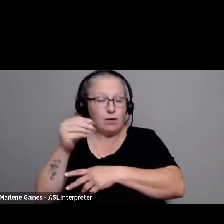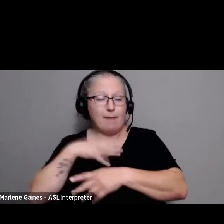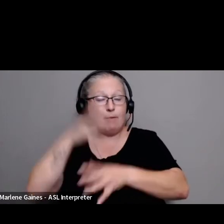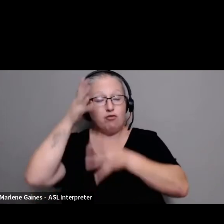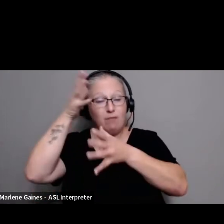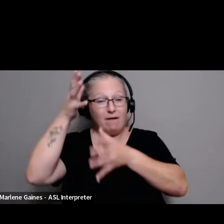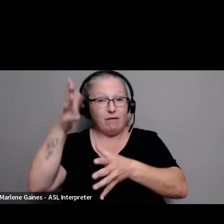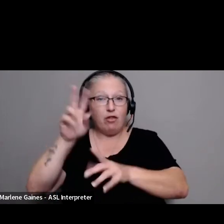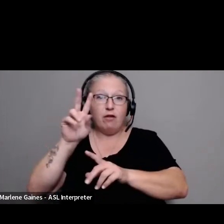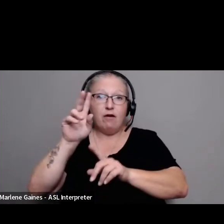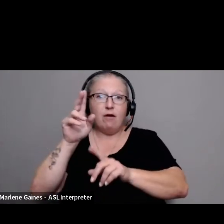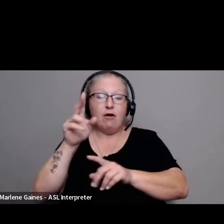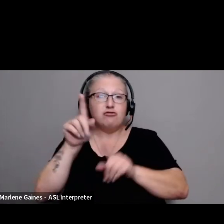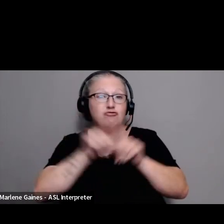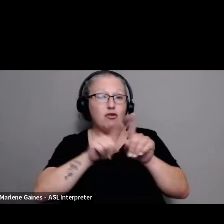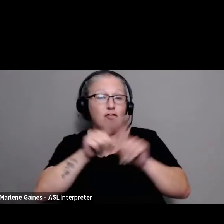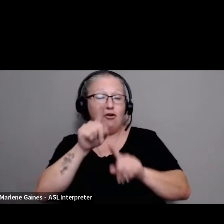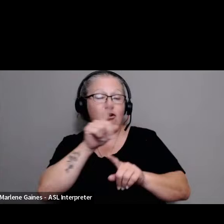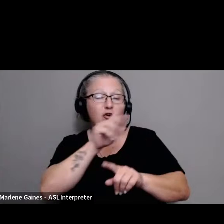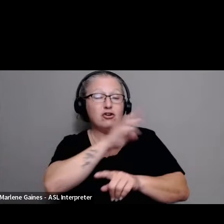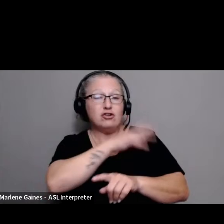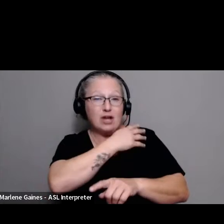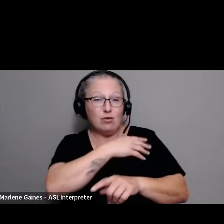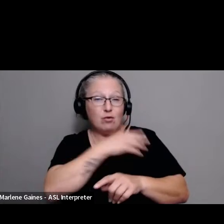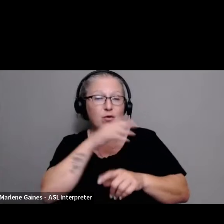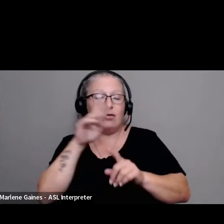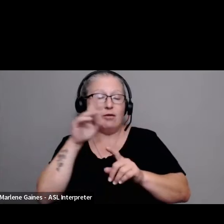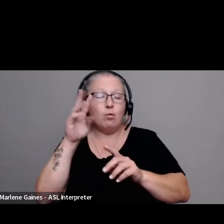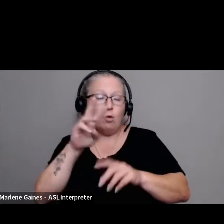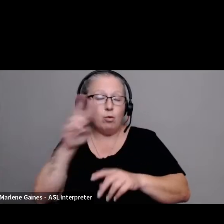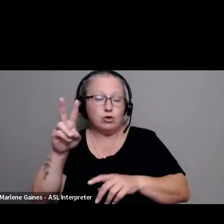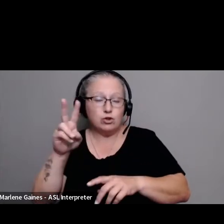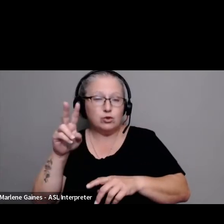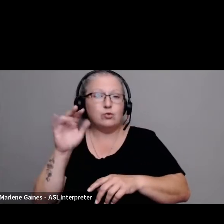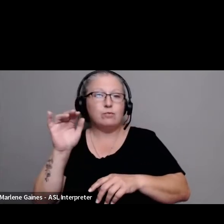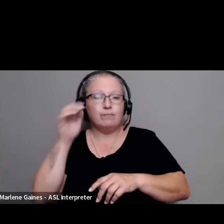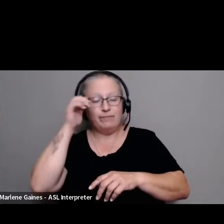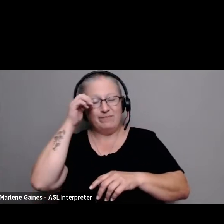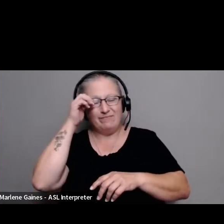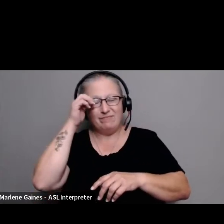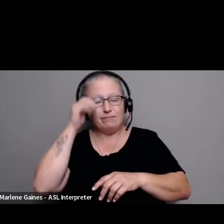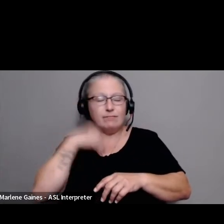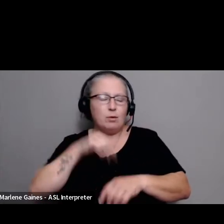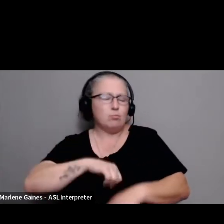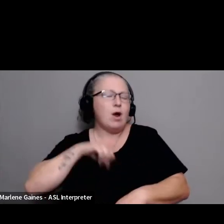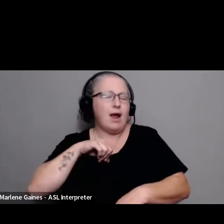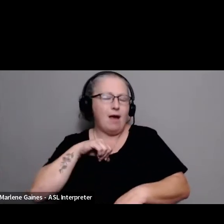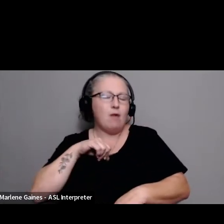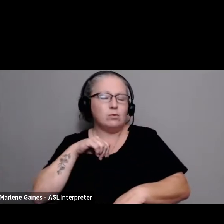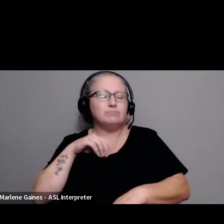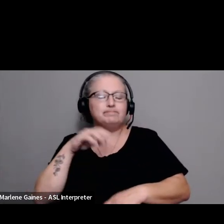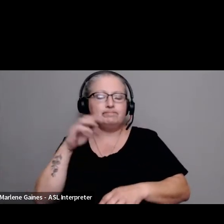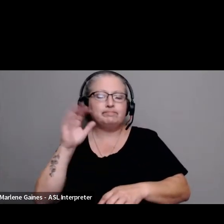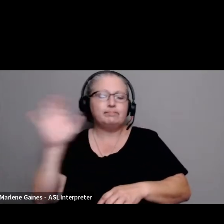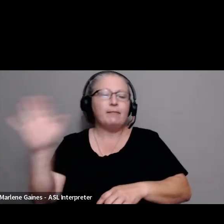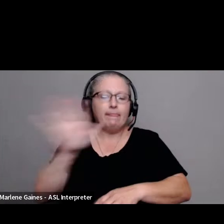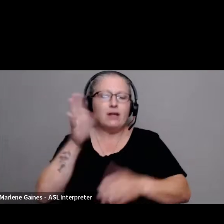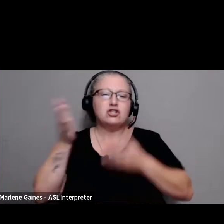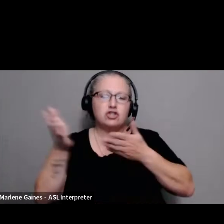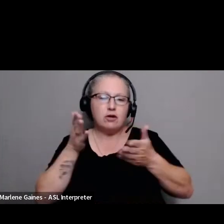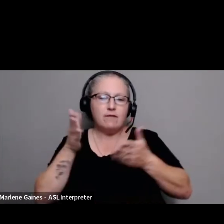star general with the U.S. Army in World War II. I'm just so proud of their